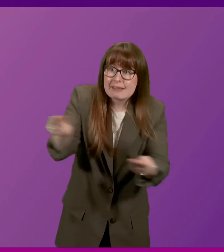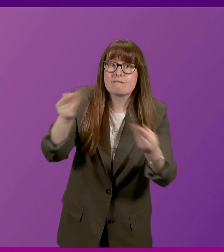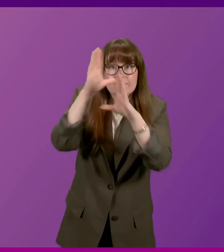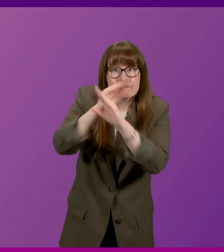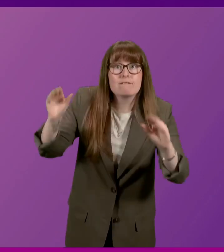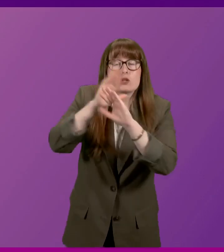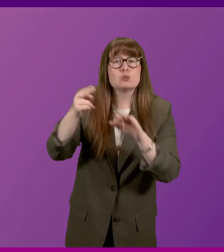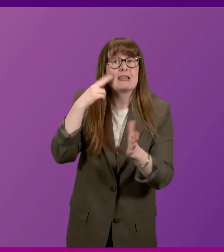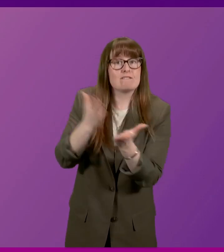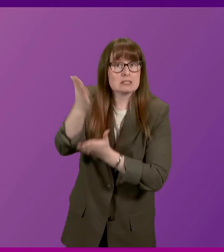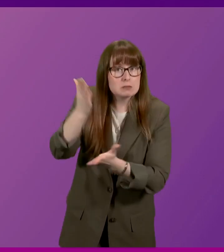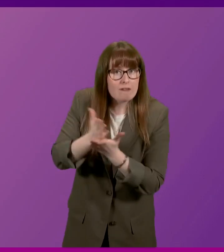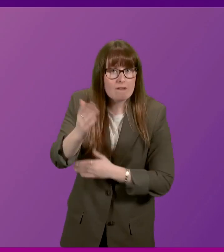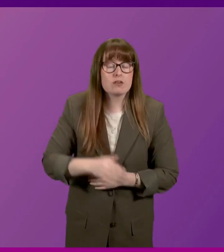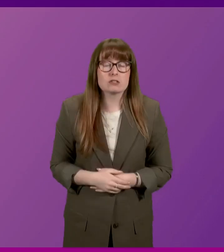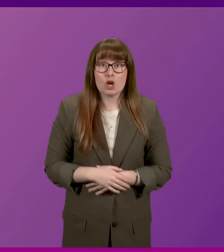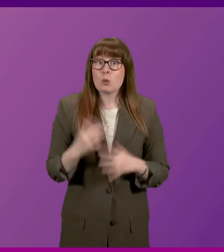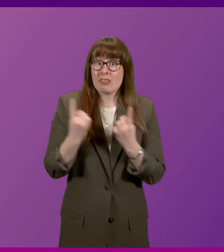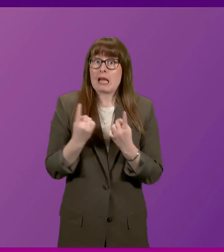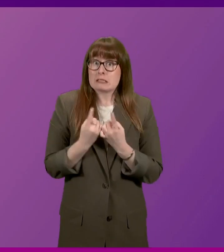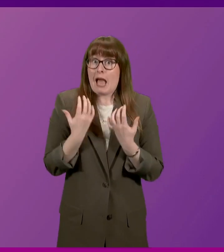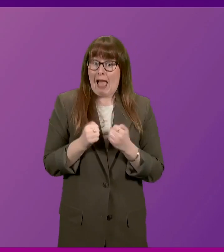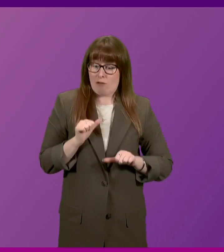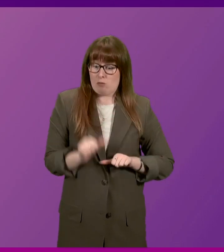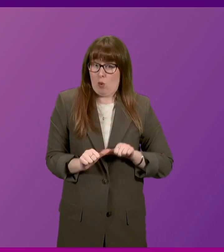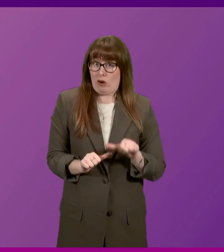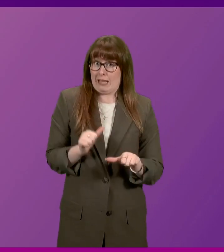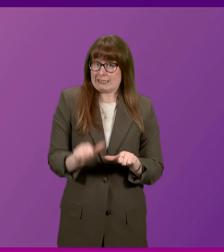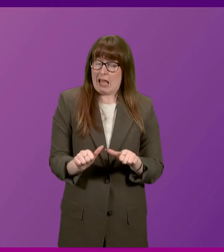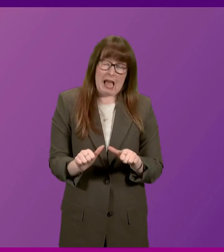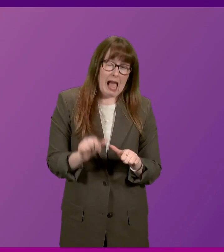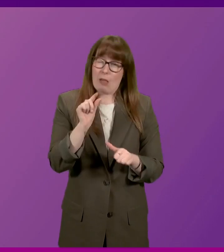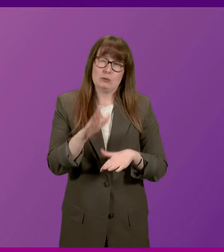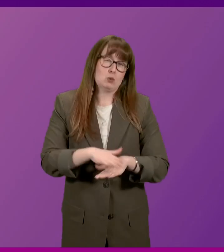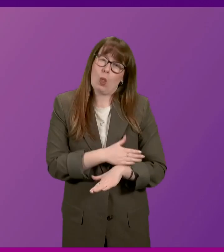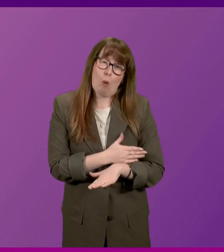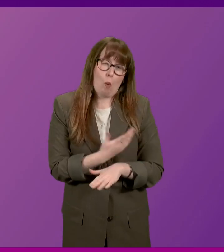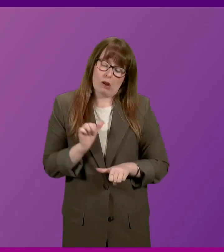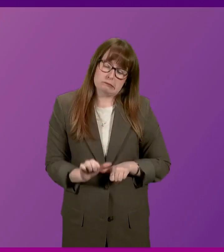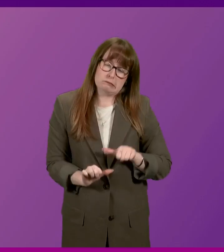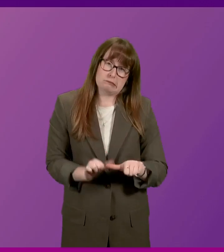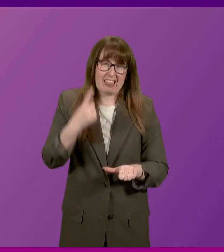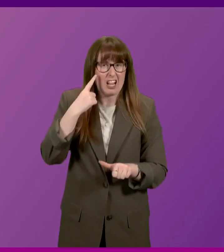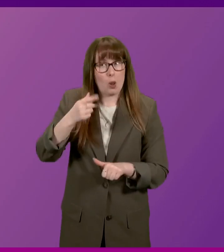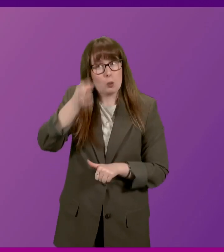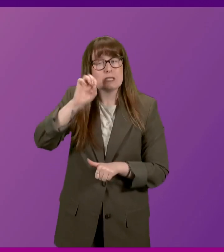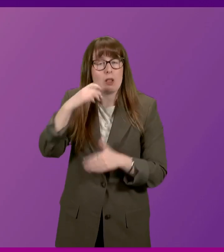survivors. So things are moving a little too slowly for us. I'm guessing Lucy will follow up